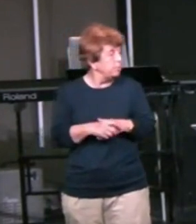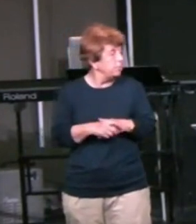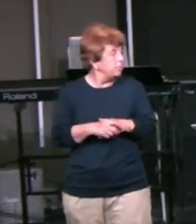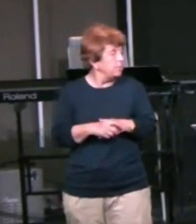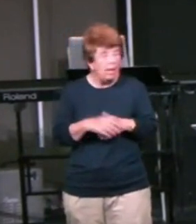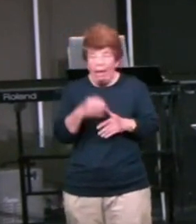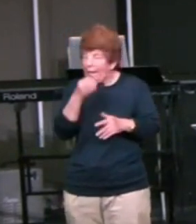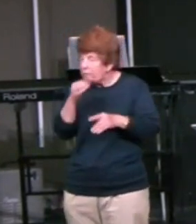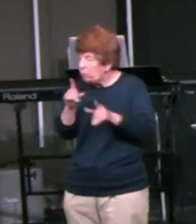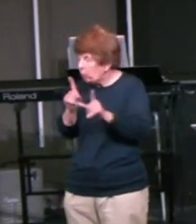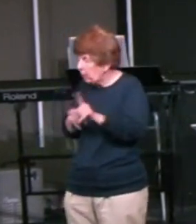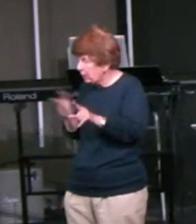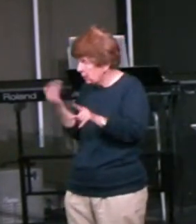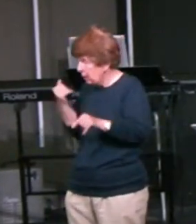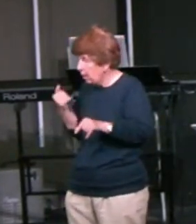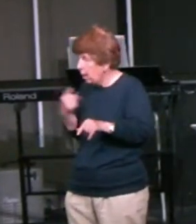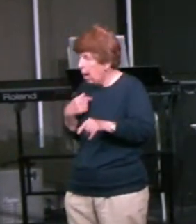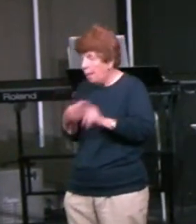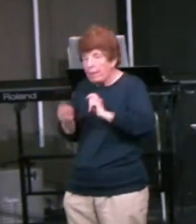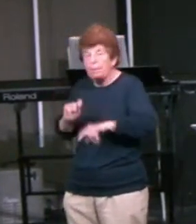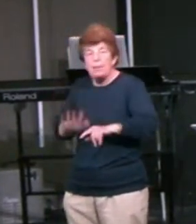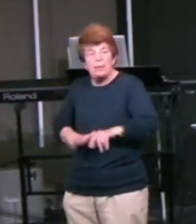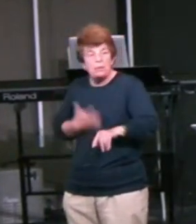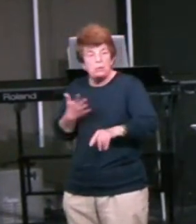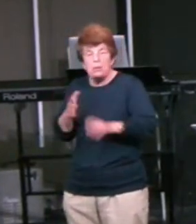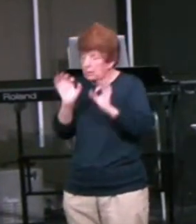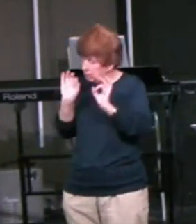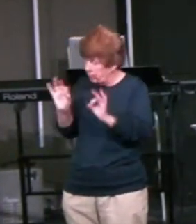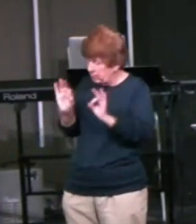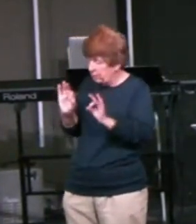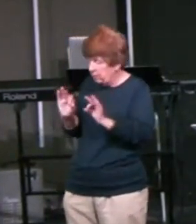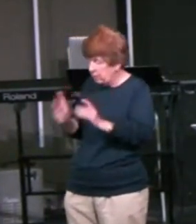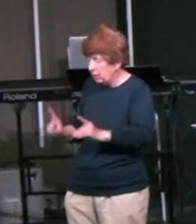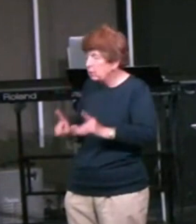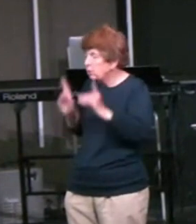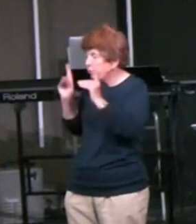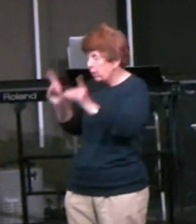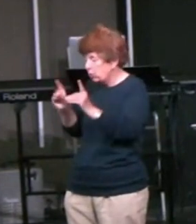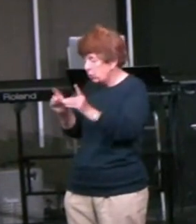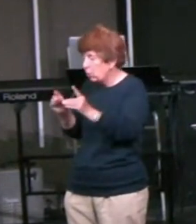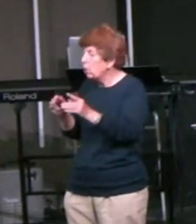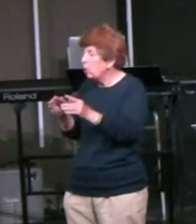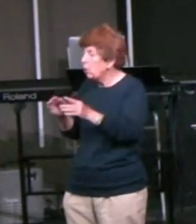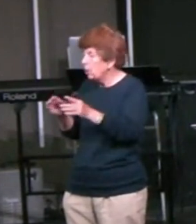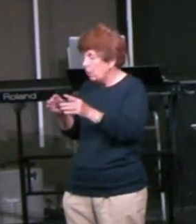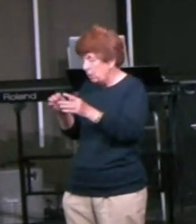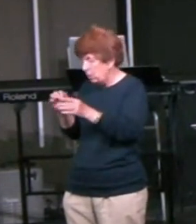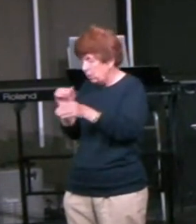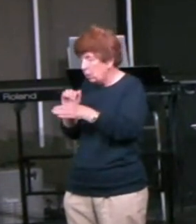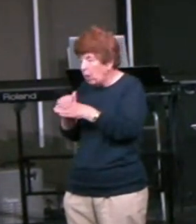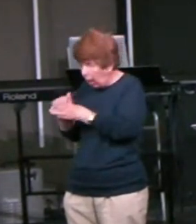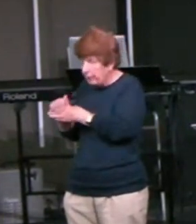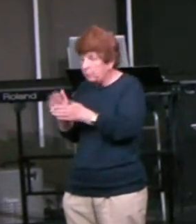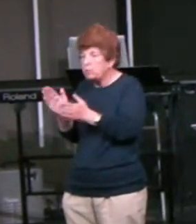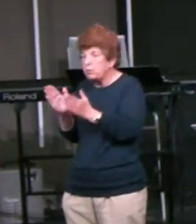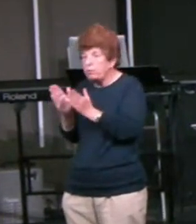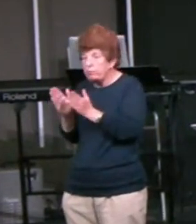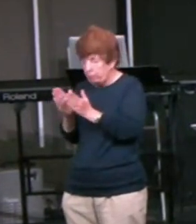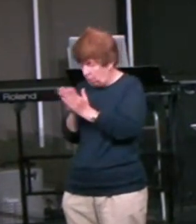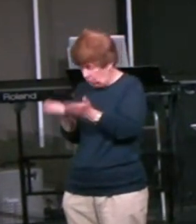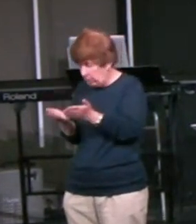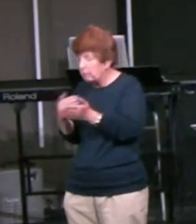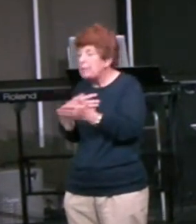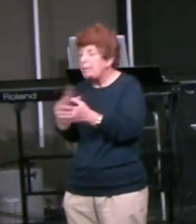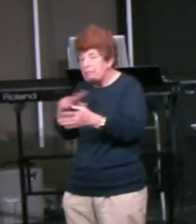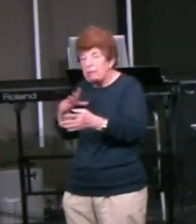A couple of years ago, I became interested in a particular devotional guide that was free, promoted free. I'd read some